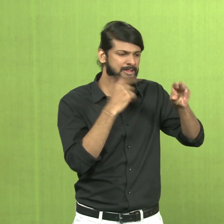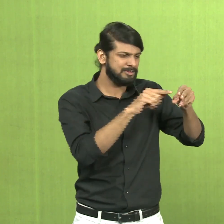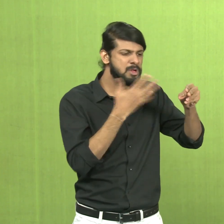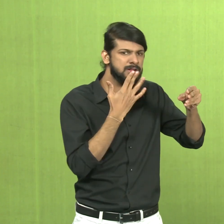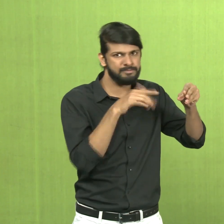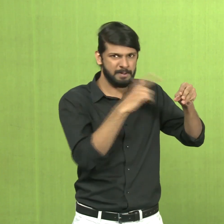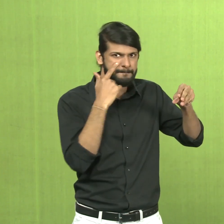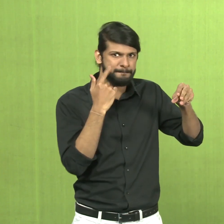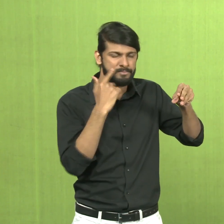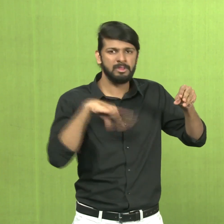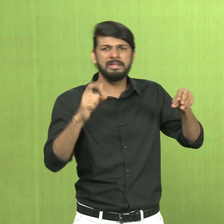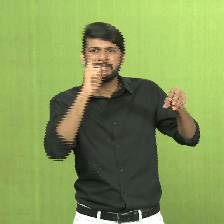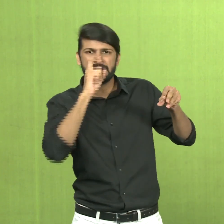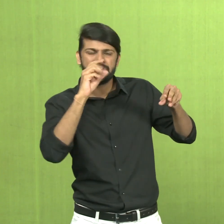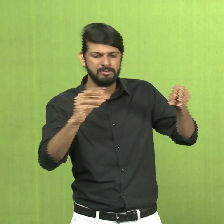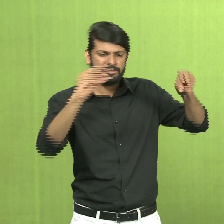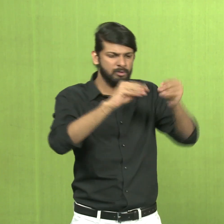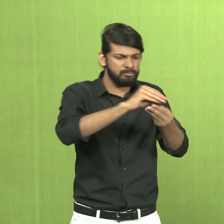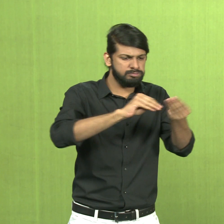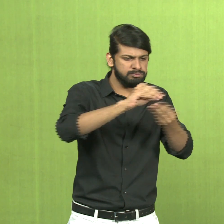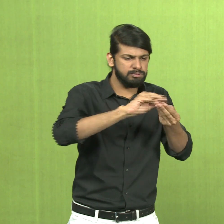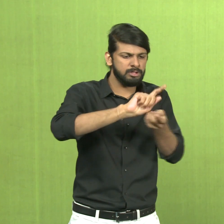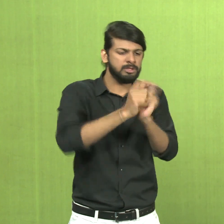and if you have yellow, so if you have yellow and blue,